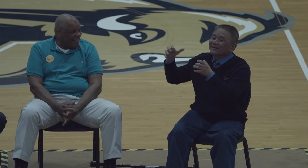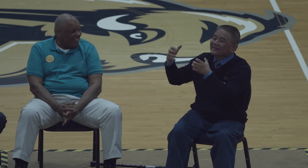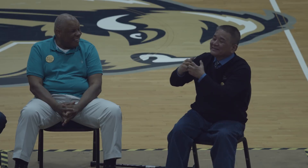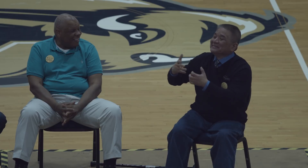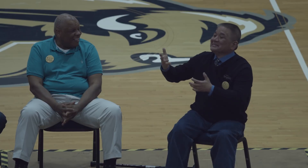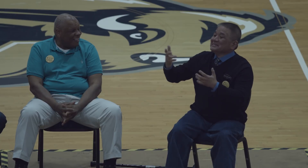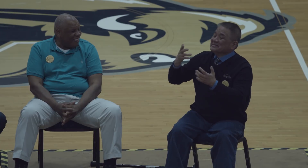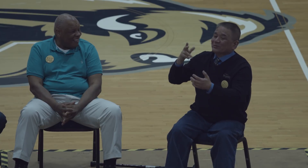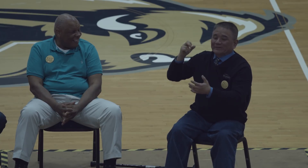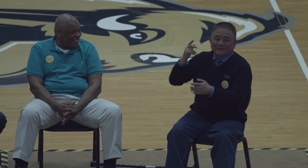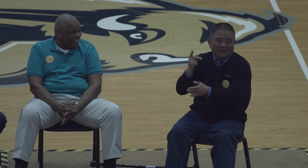And